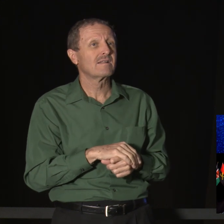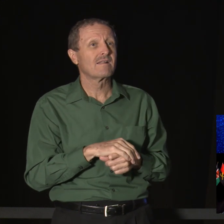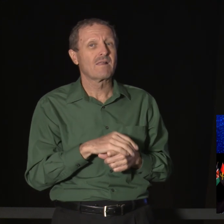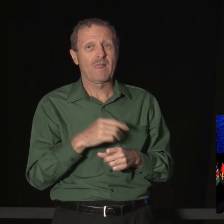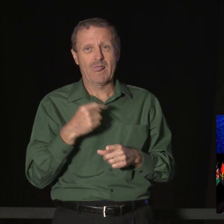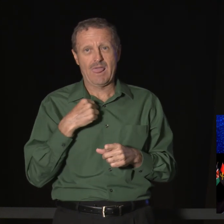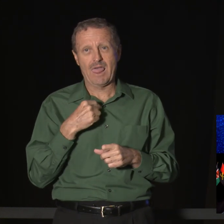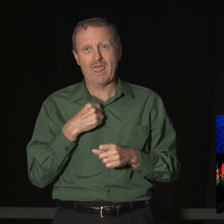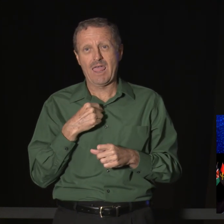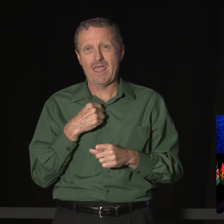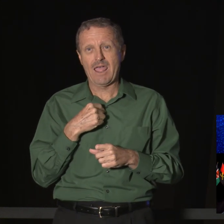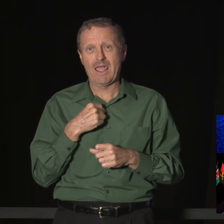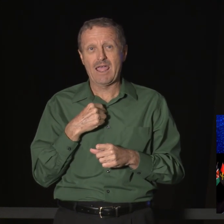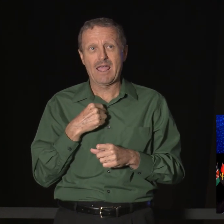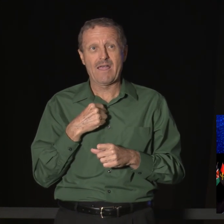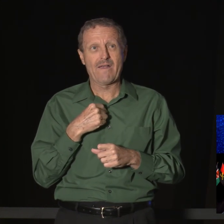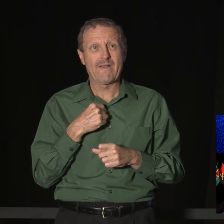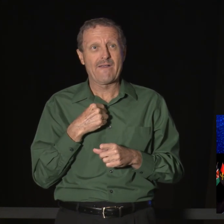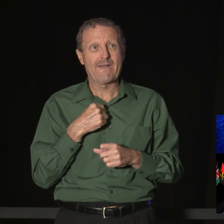been hurt.